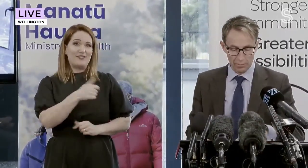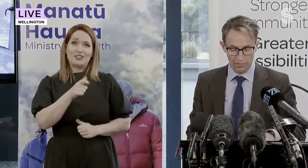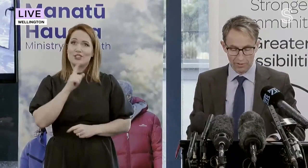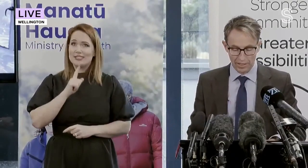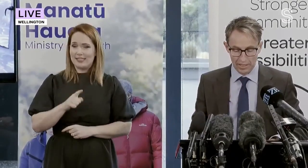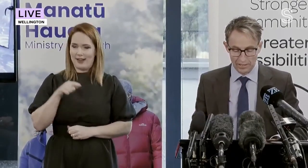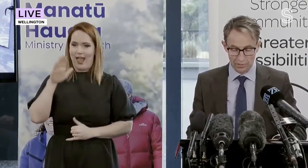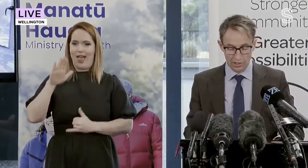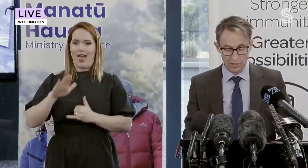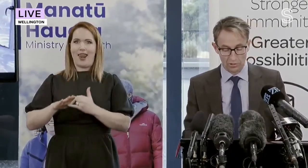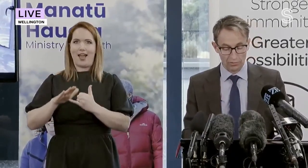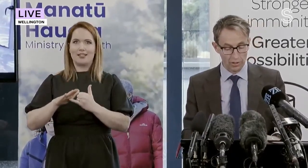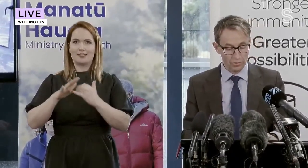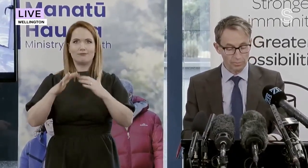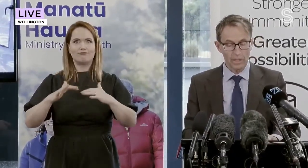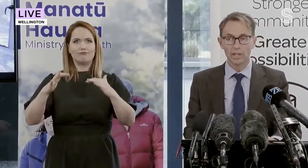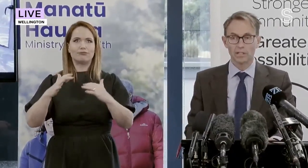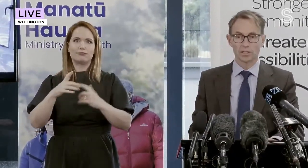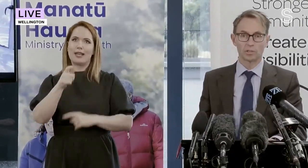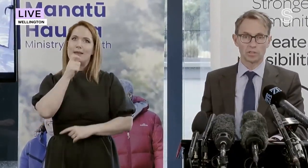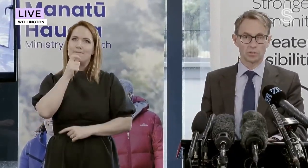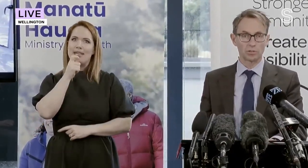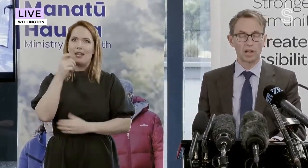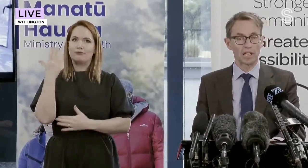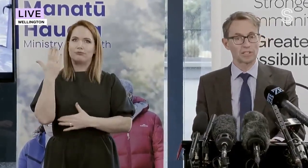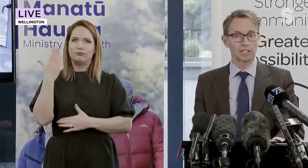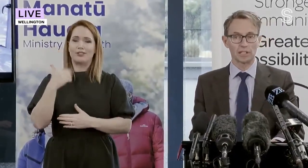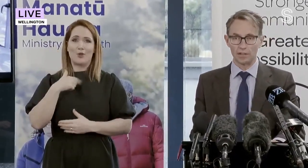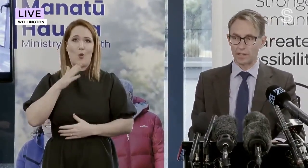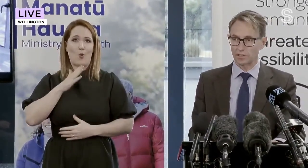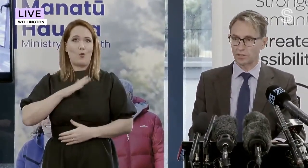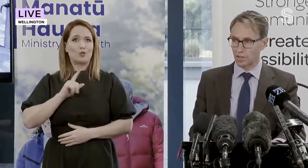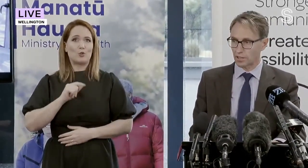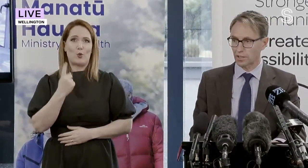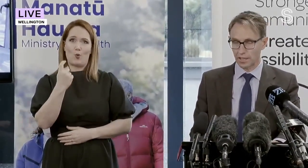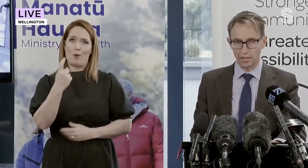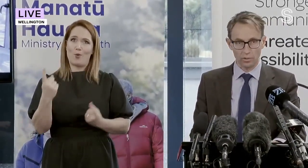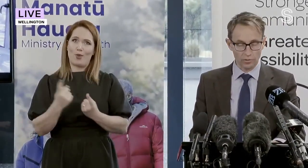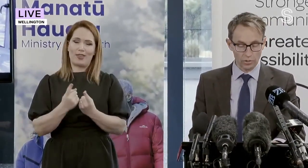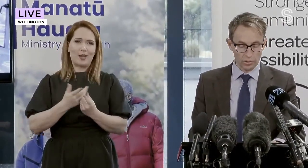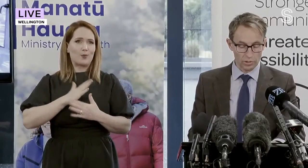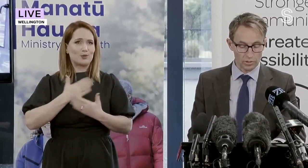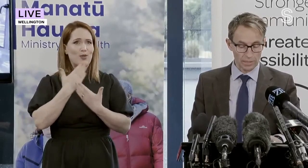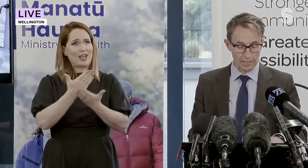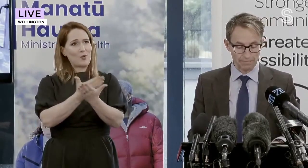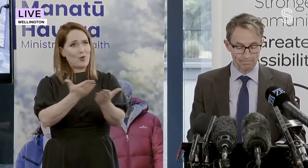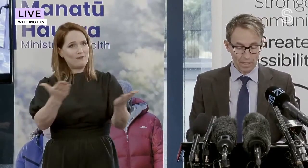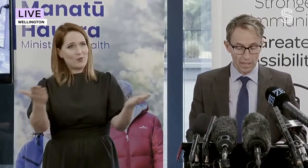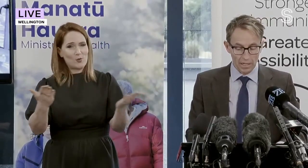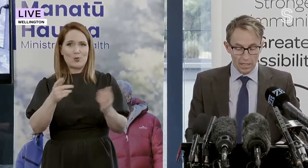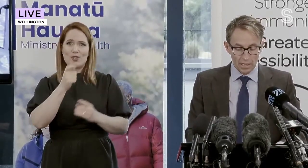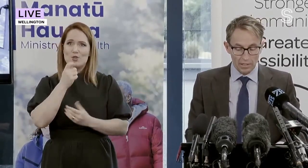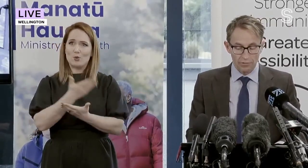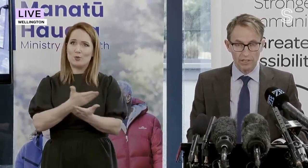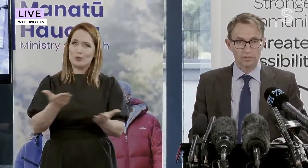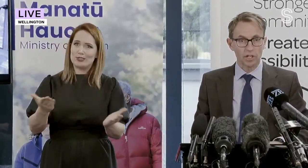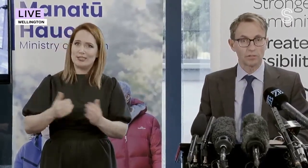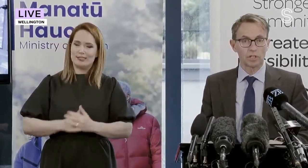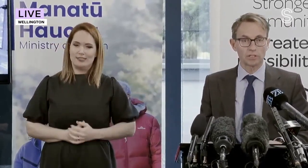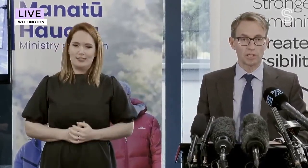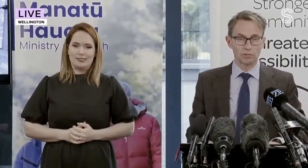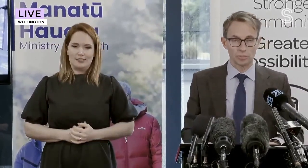press briefing as Director General of Health, so I want to do one last thing, and that is to thank all of you, the news media. An